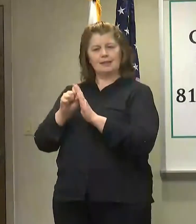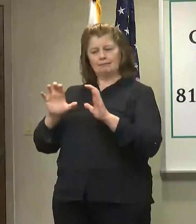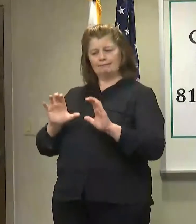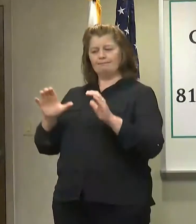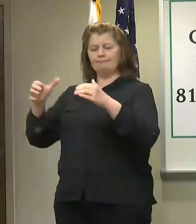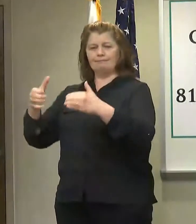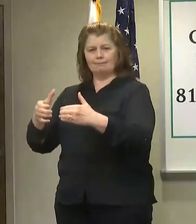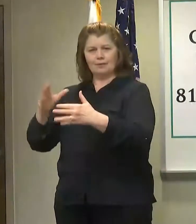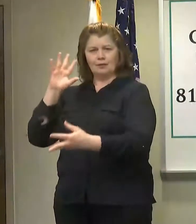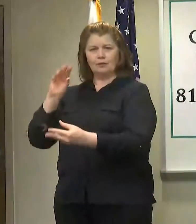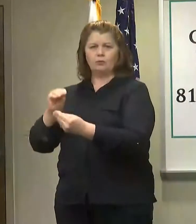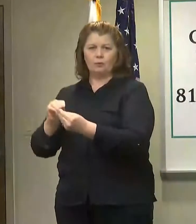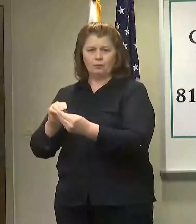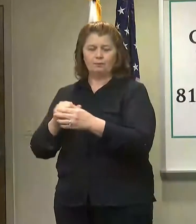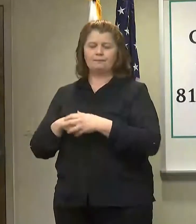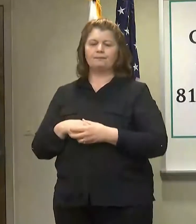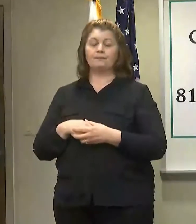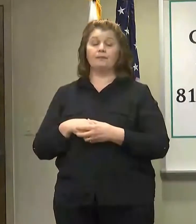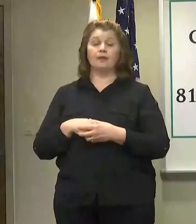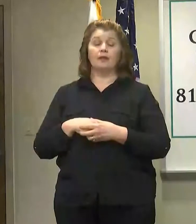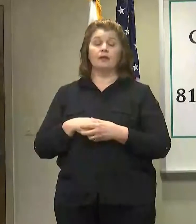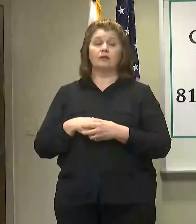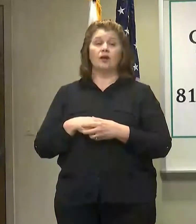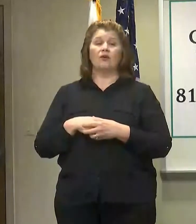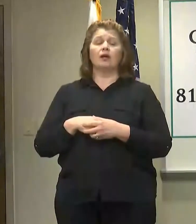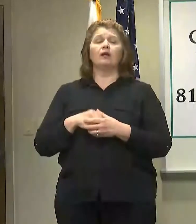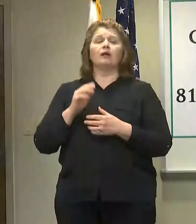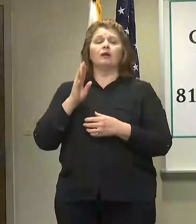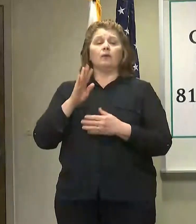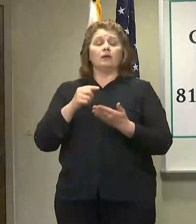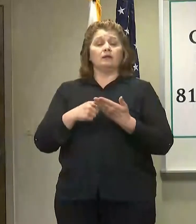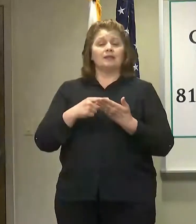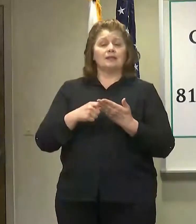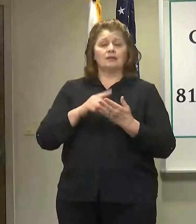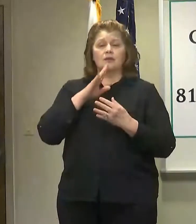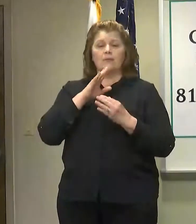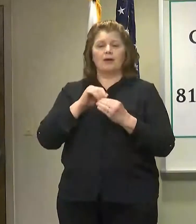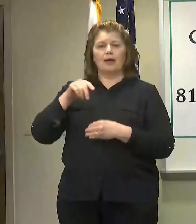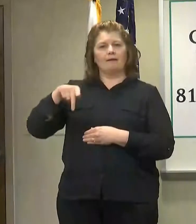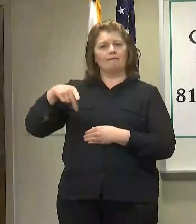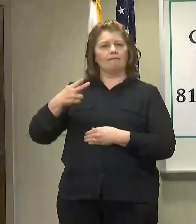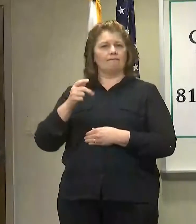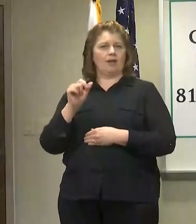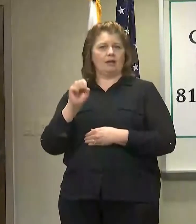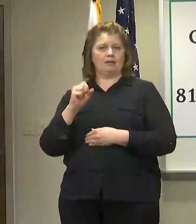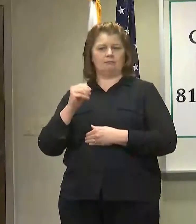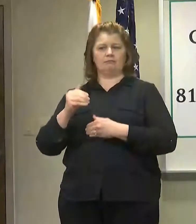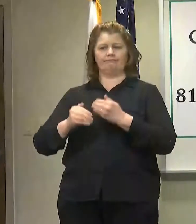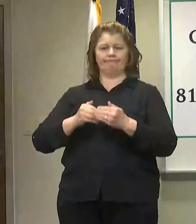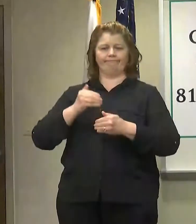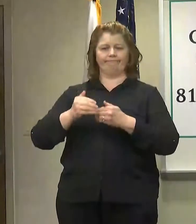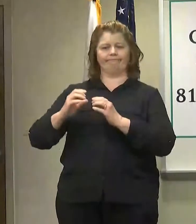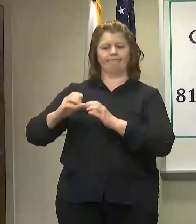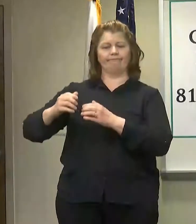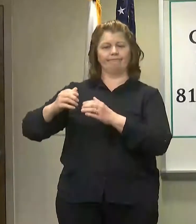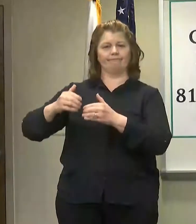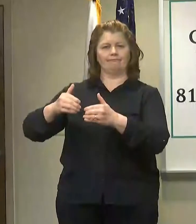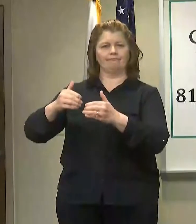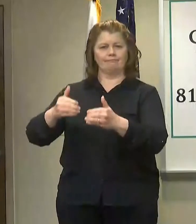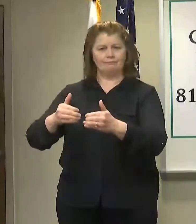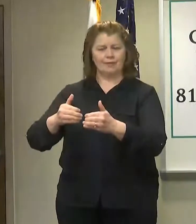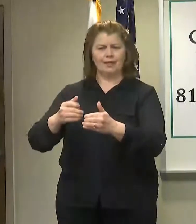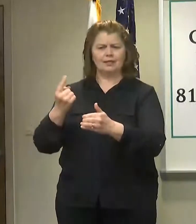place. So one of the things that you're going to talk about, we talk about this phased-in approach, I hear about is when you look at data, and I got a call